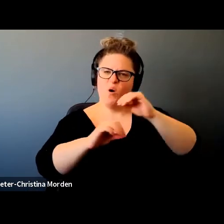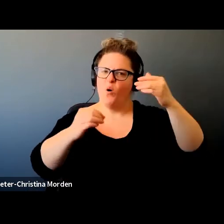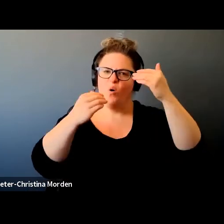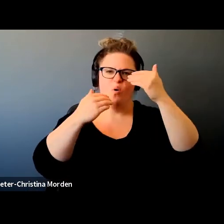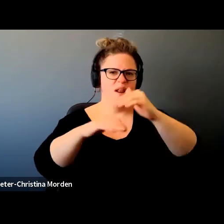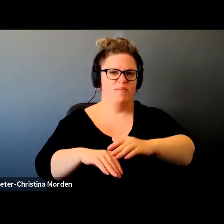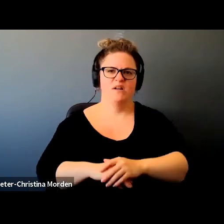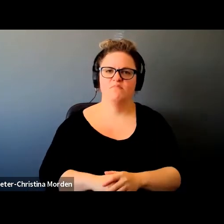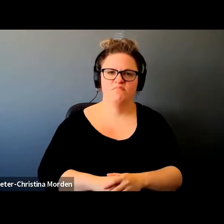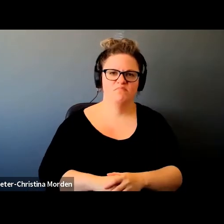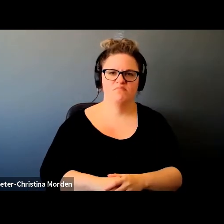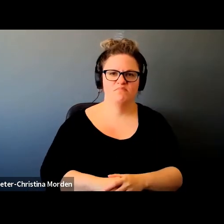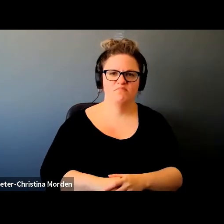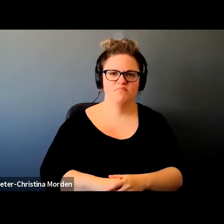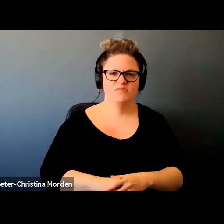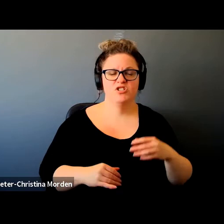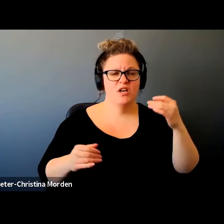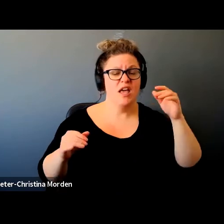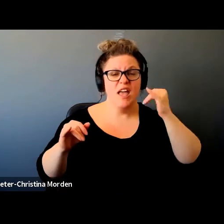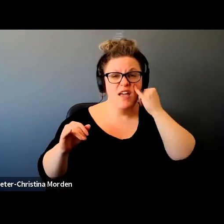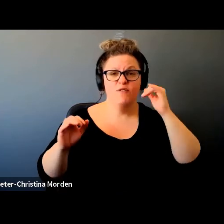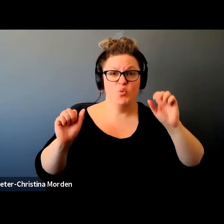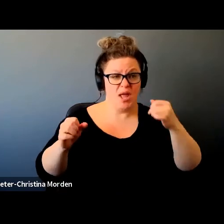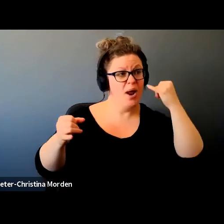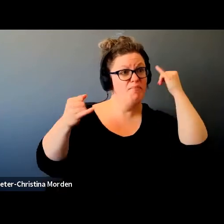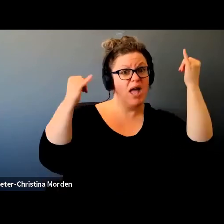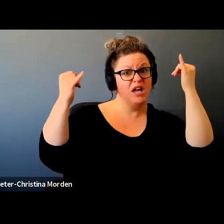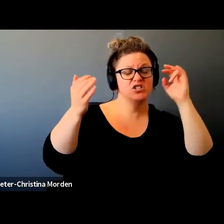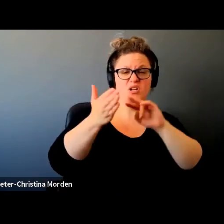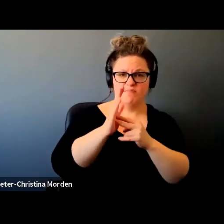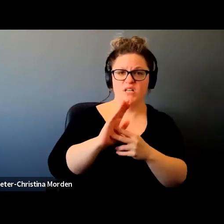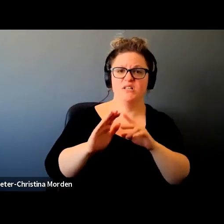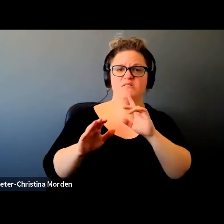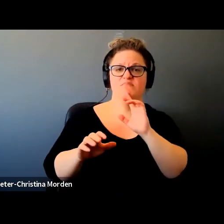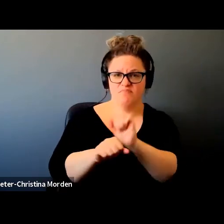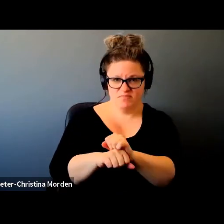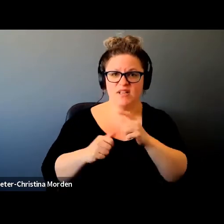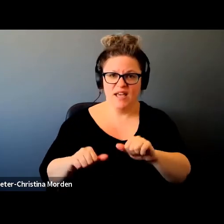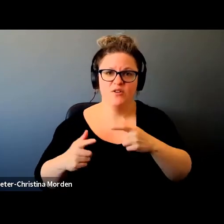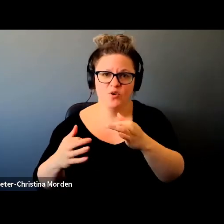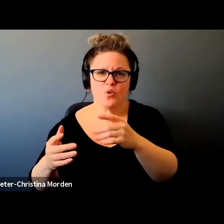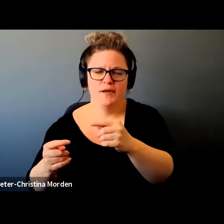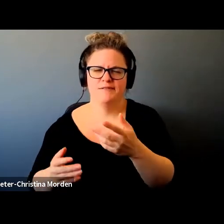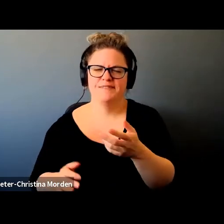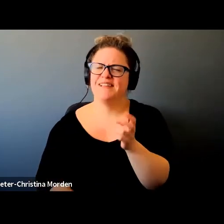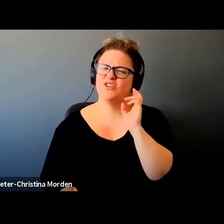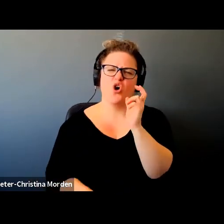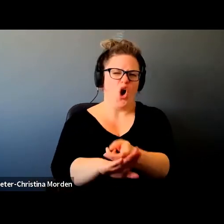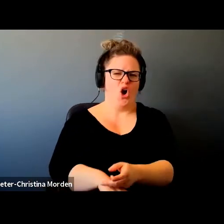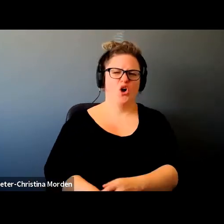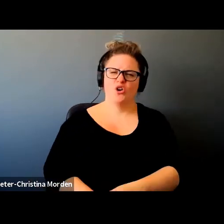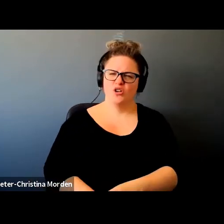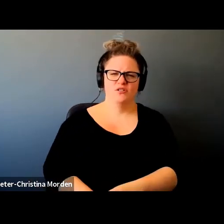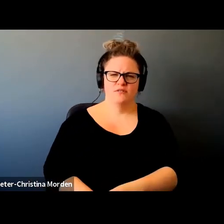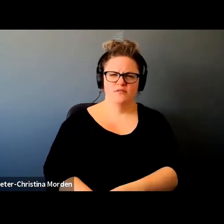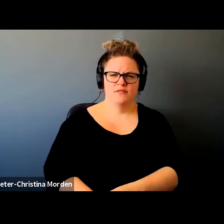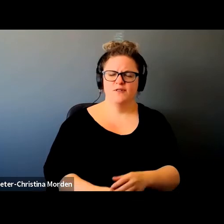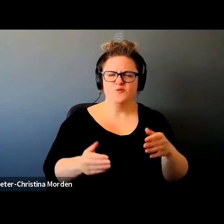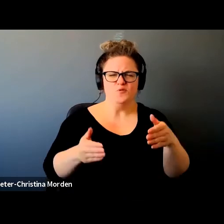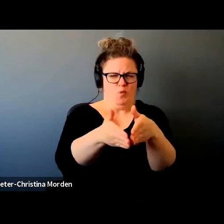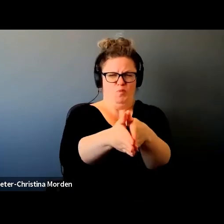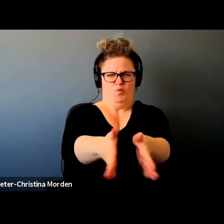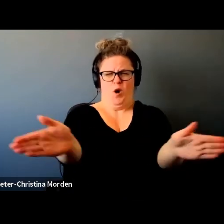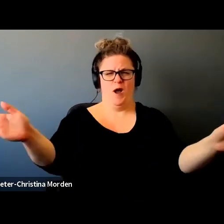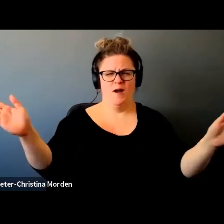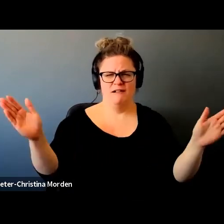your imagination, it's really hard to get started because you could do anything, say anything, try